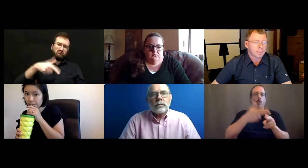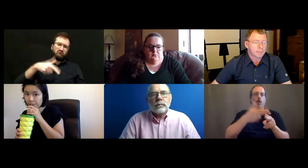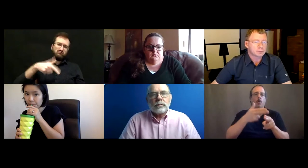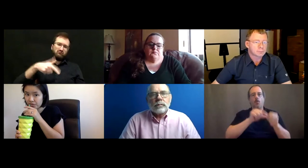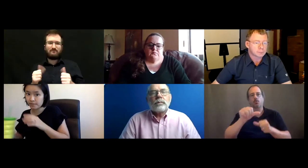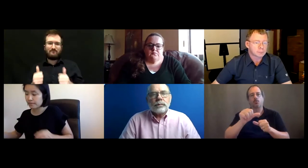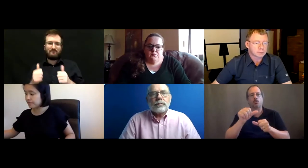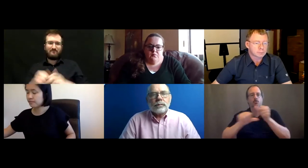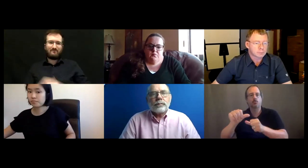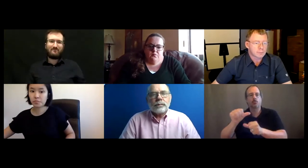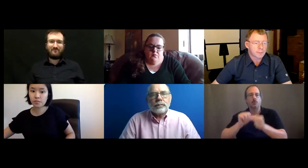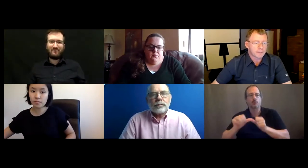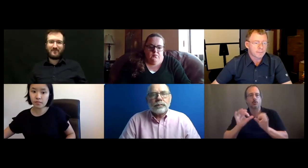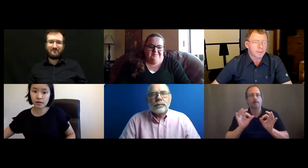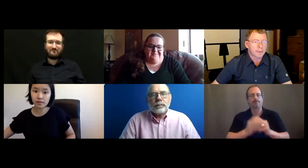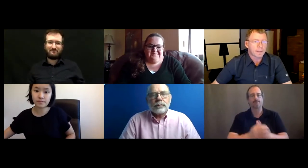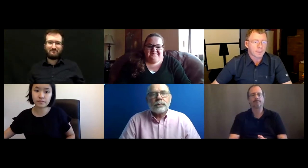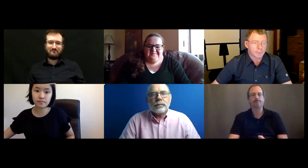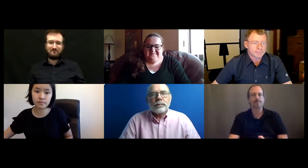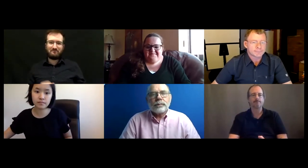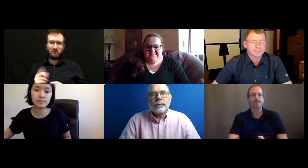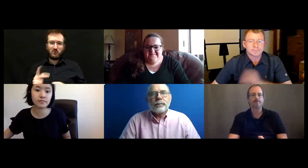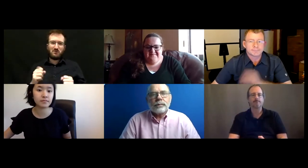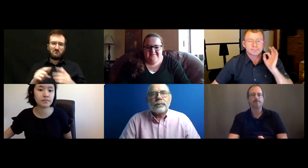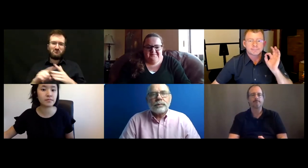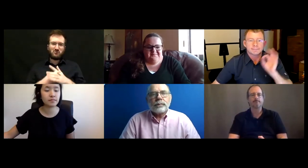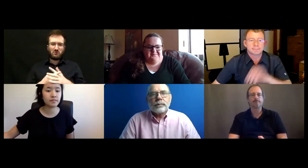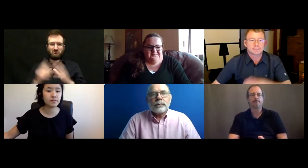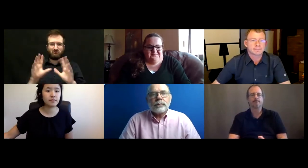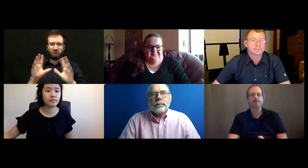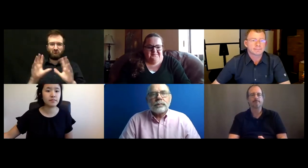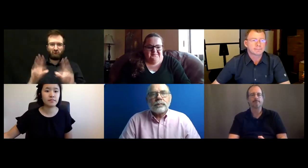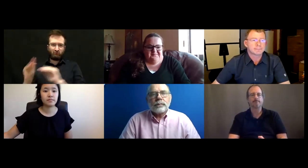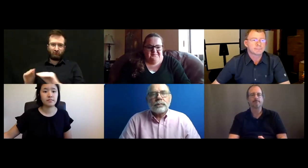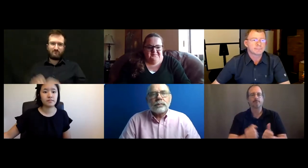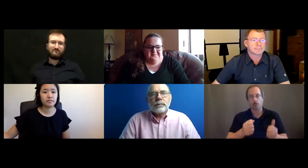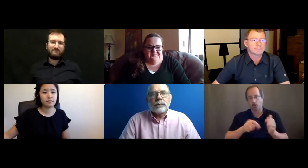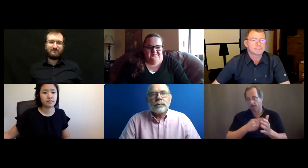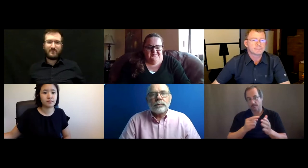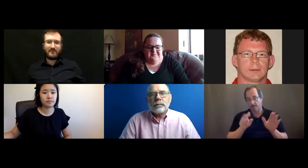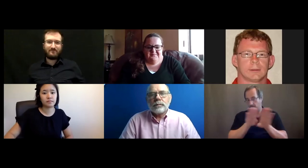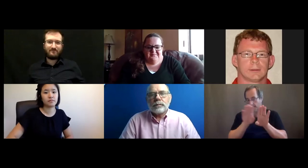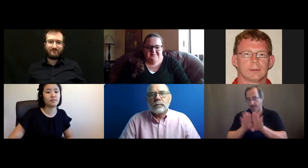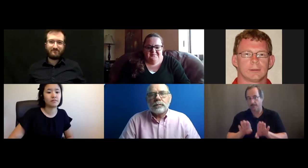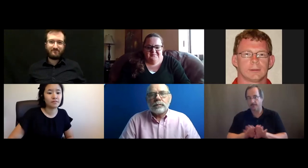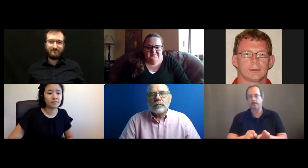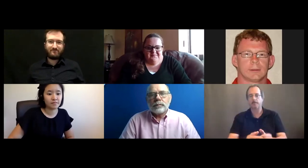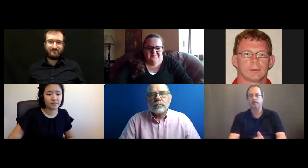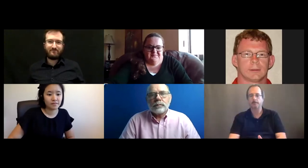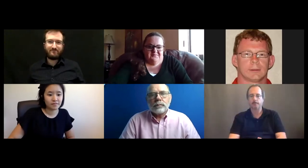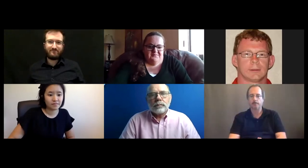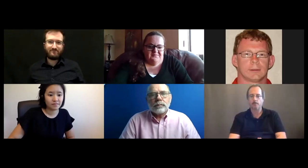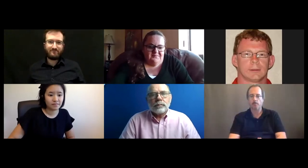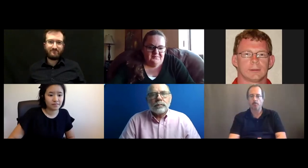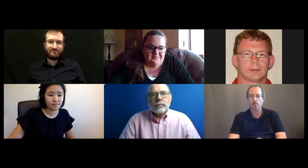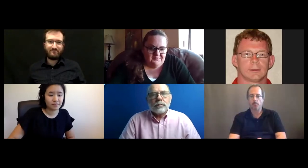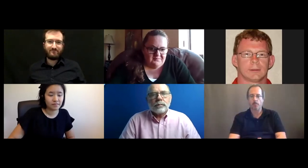to each individual panelist. And I will let you know when I'll be calling on you. So if everybody can turn off their